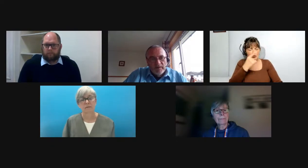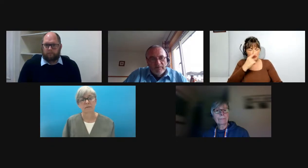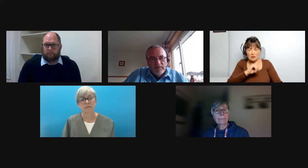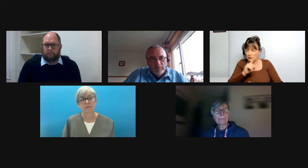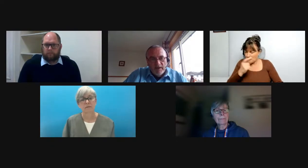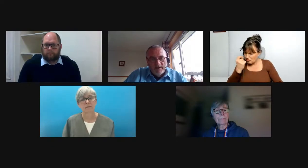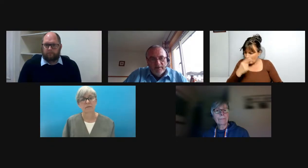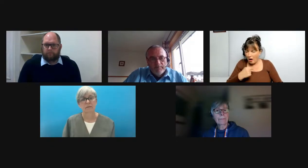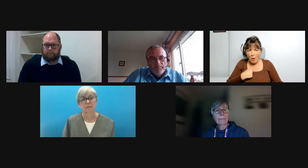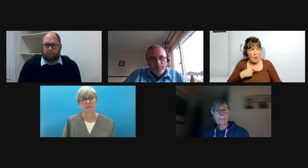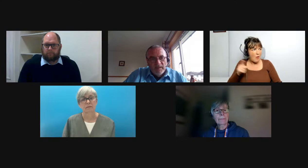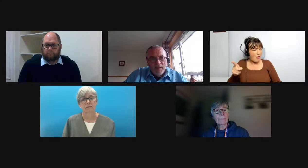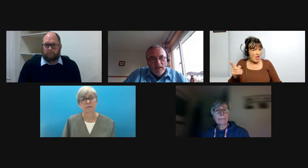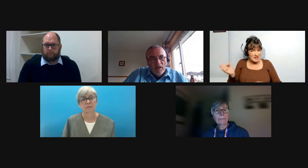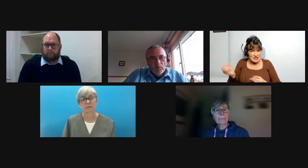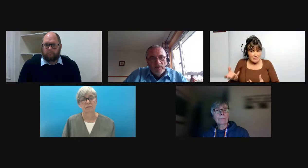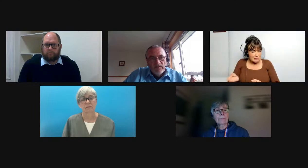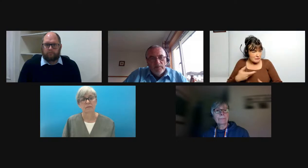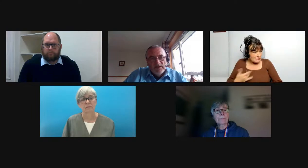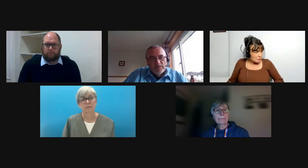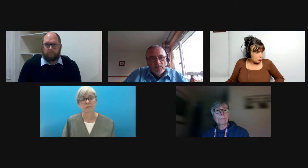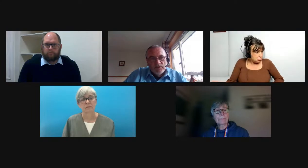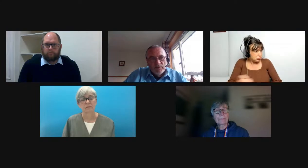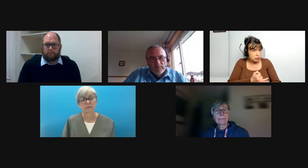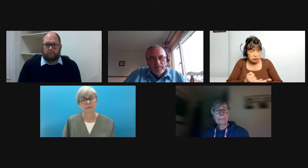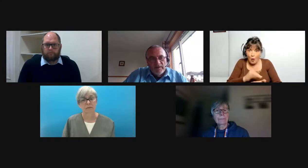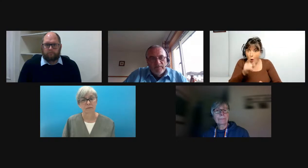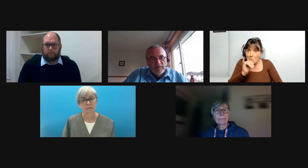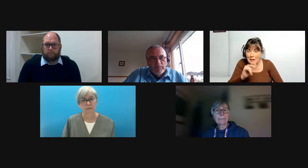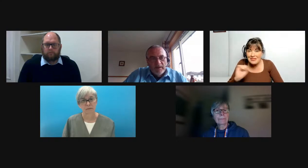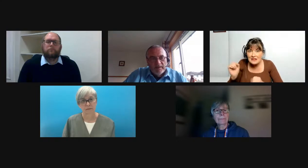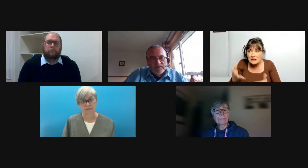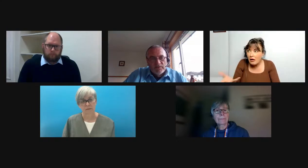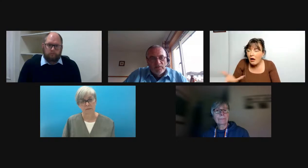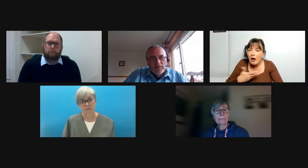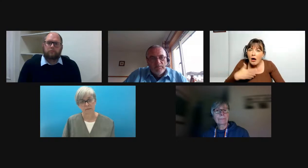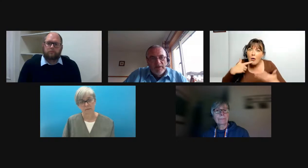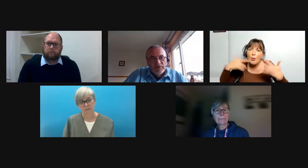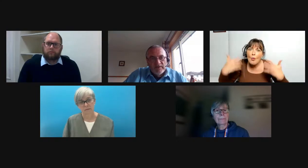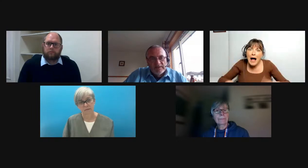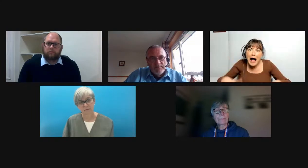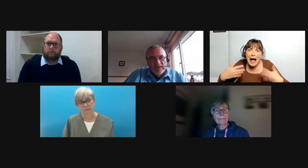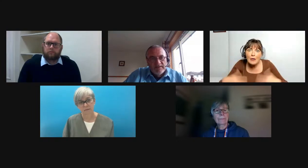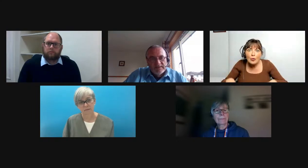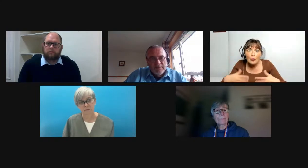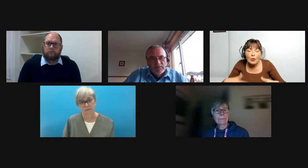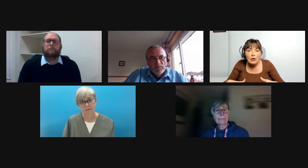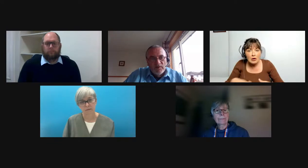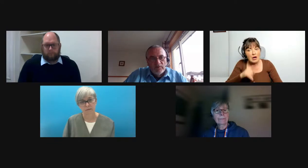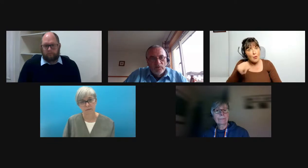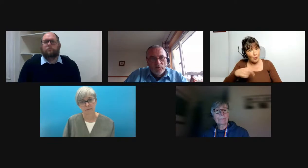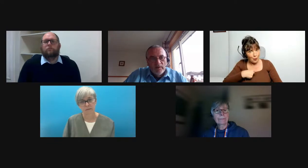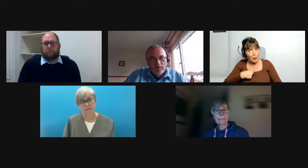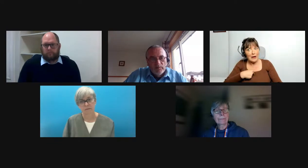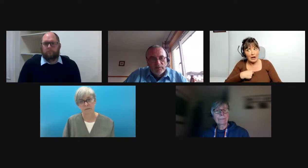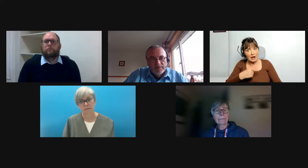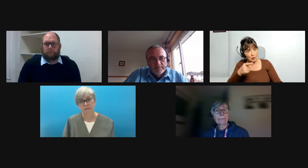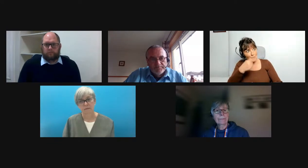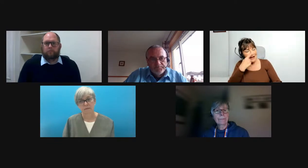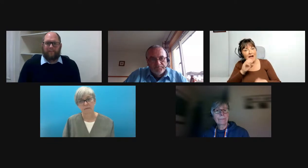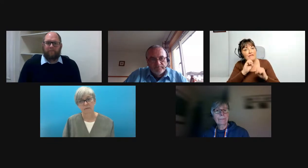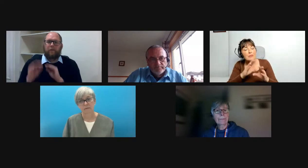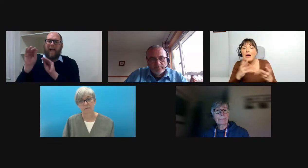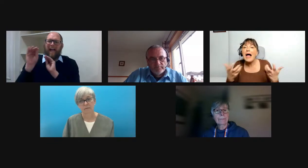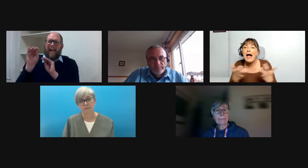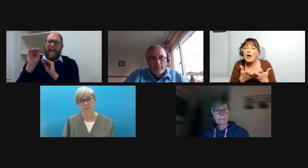can provide feedback. One of the ways in which you can provide feedback is through the patient experience teams within the local health boards,